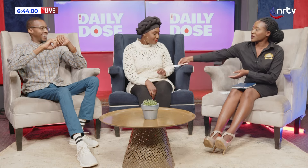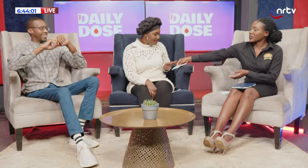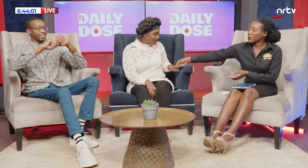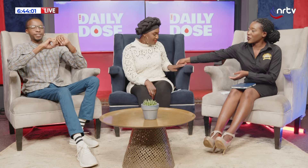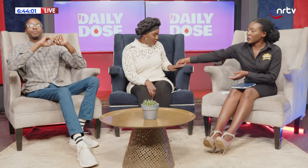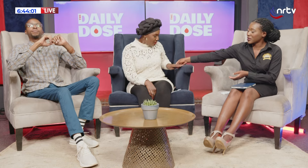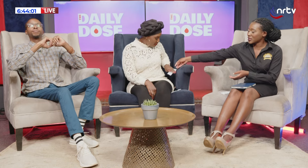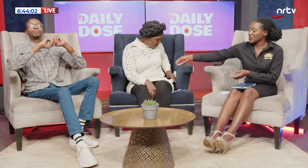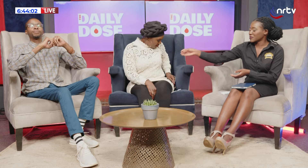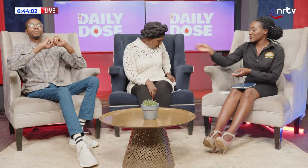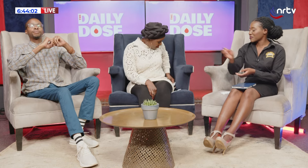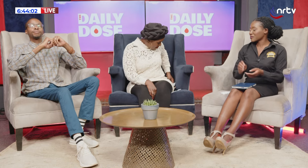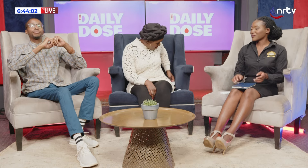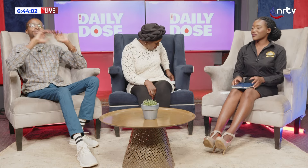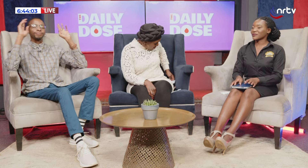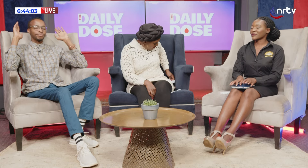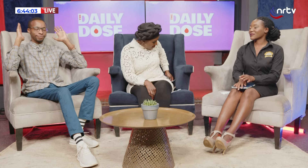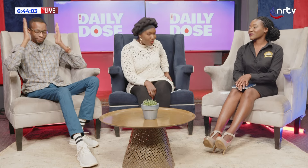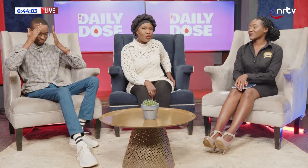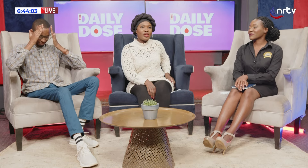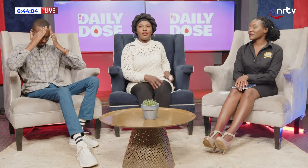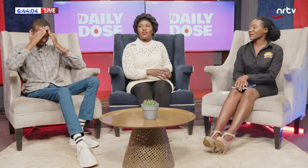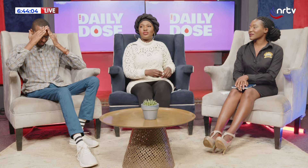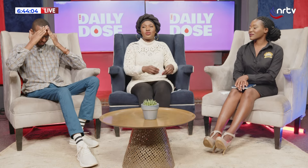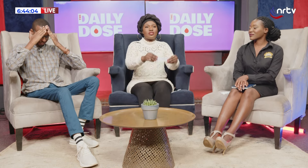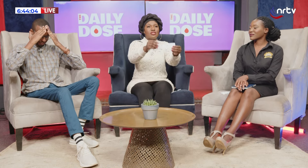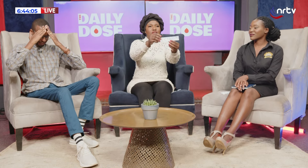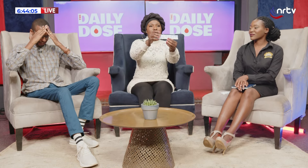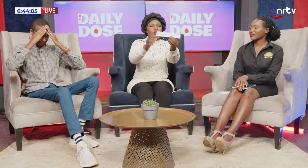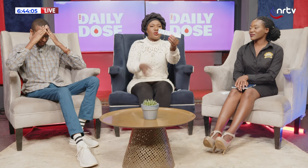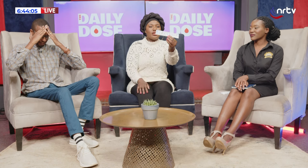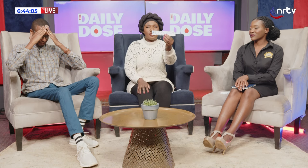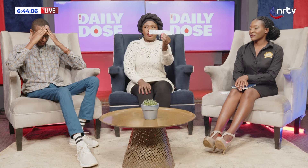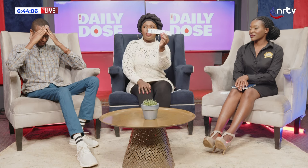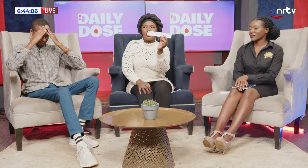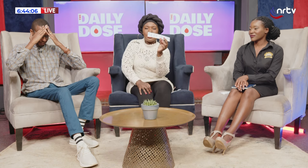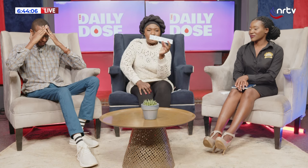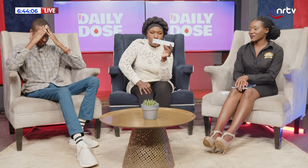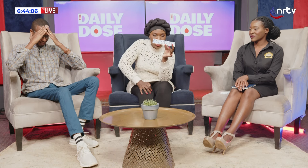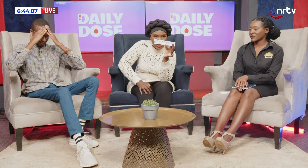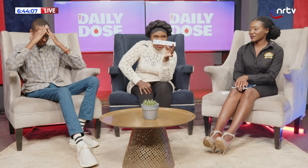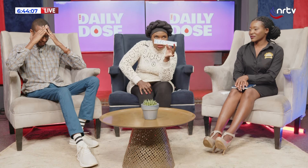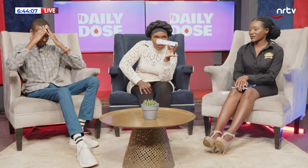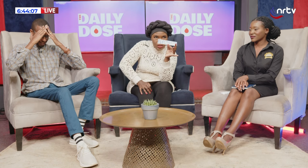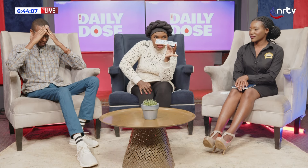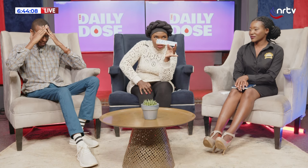one. Look away, okay. Please. Okay. So this is the last one. The last word. Are we